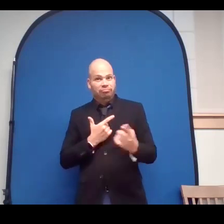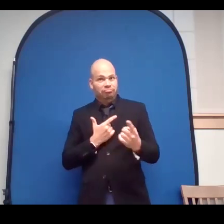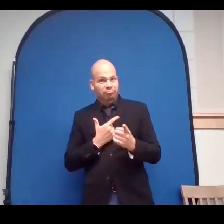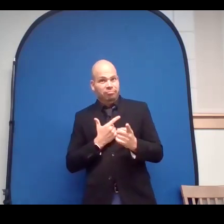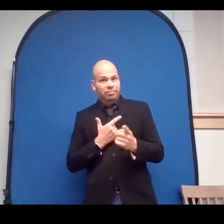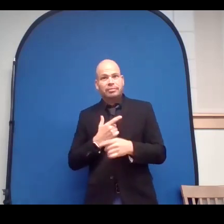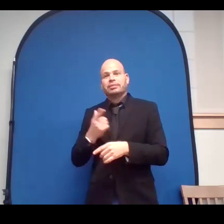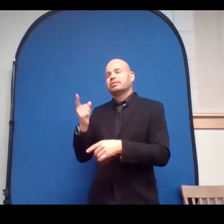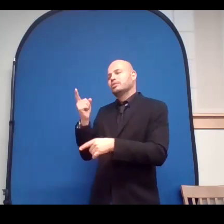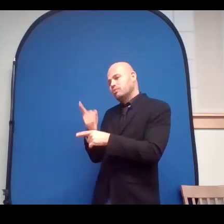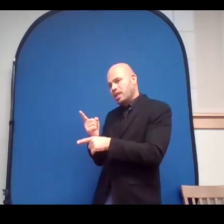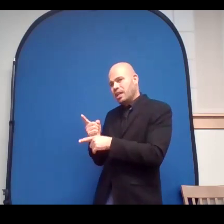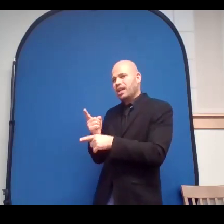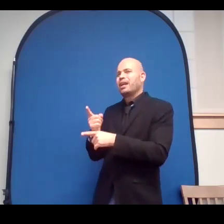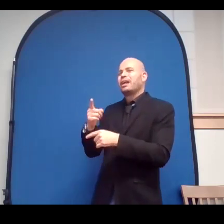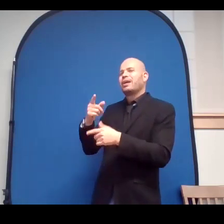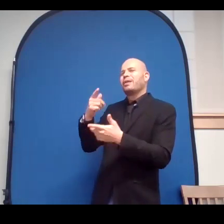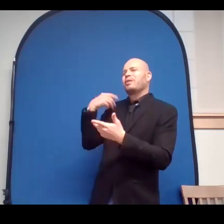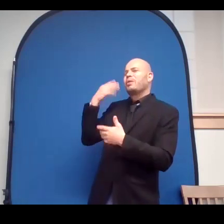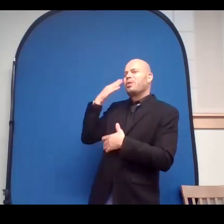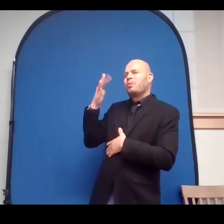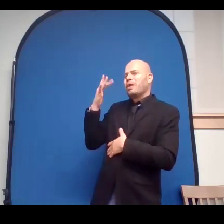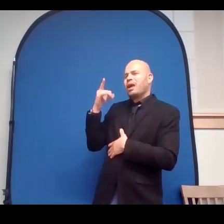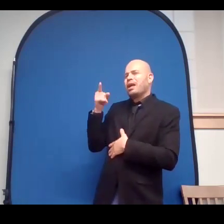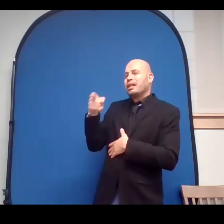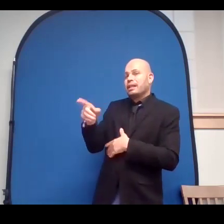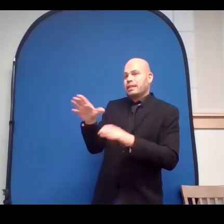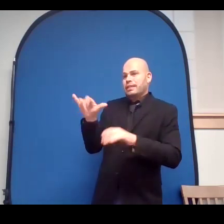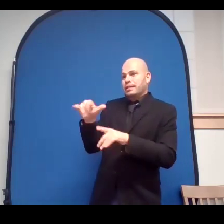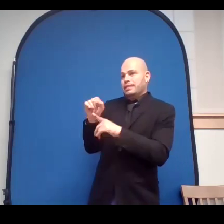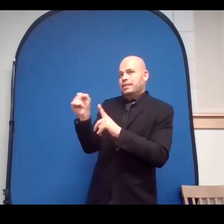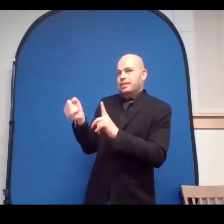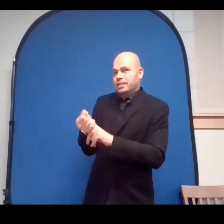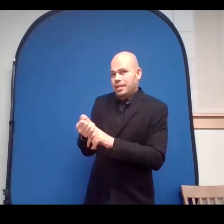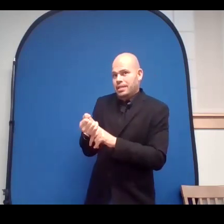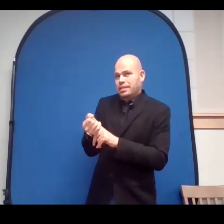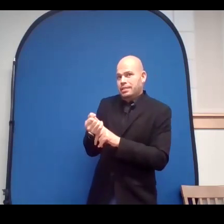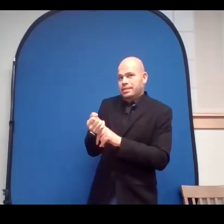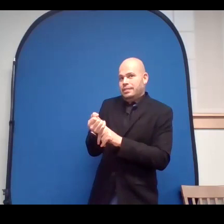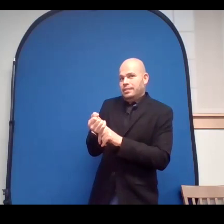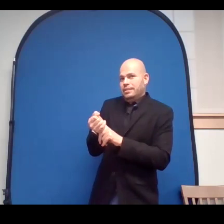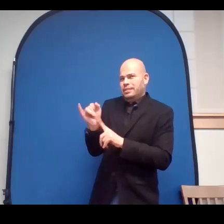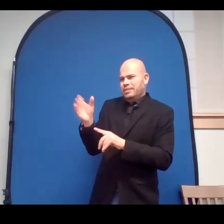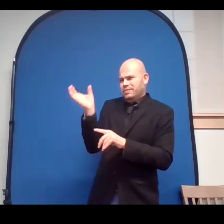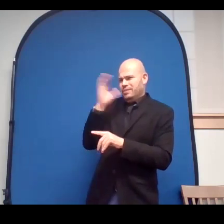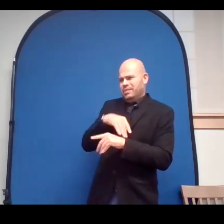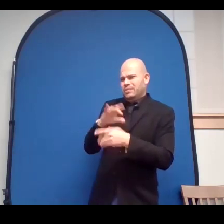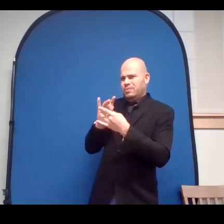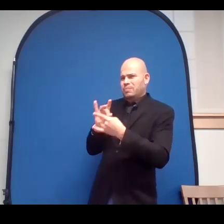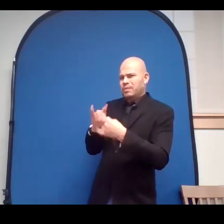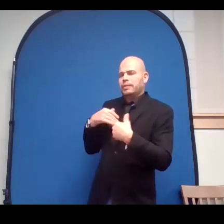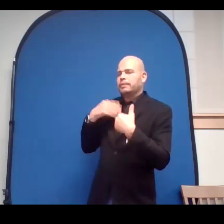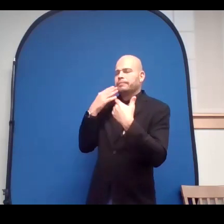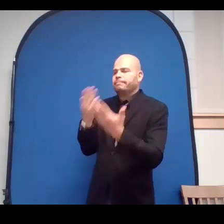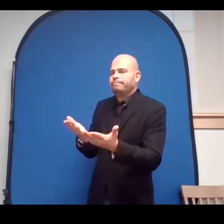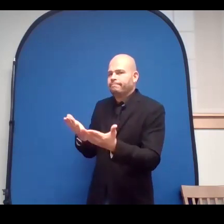was because of them specifically or because of another, I did not know the full context of that. So. But given that context, did you think it was